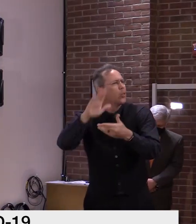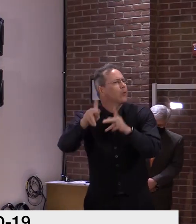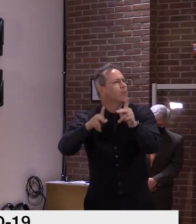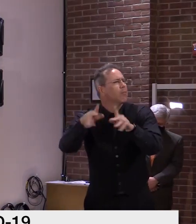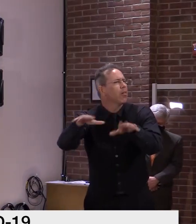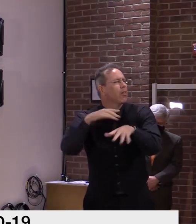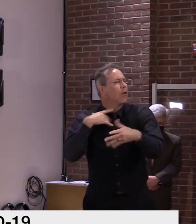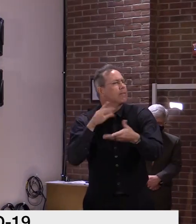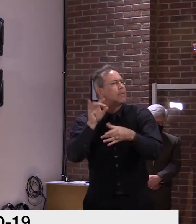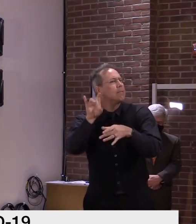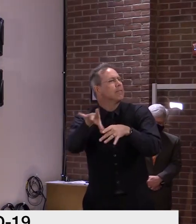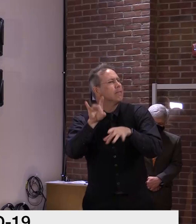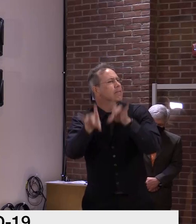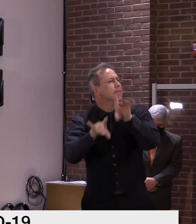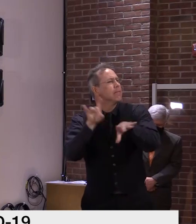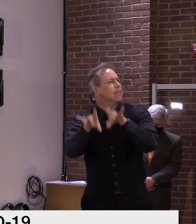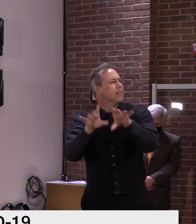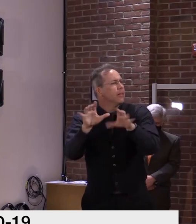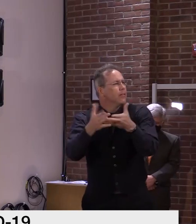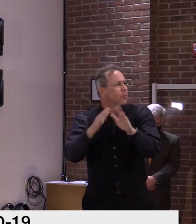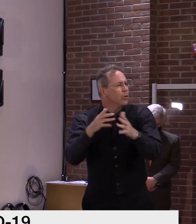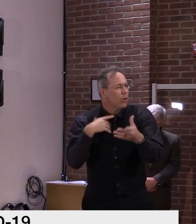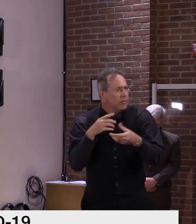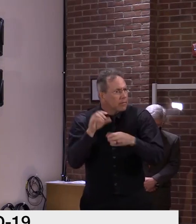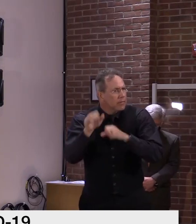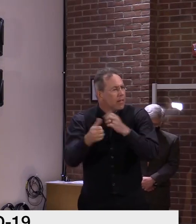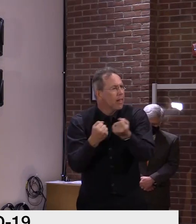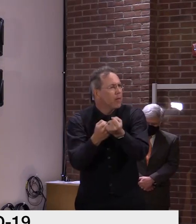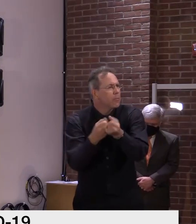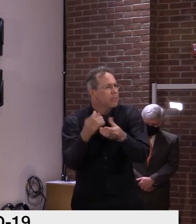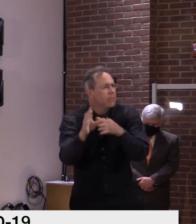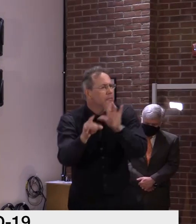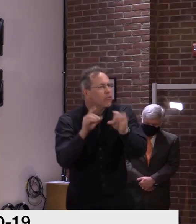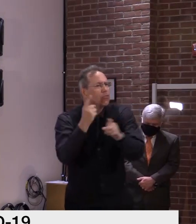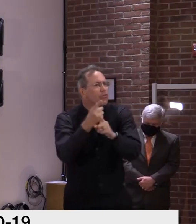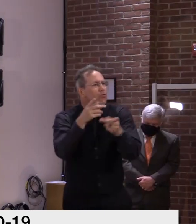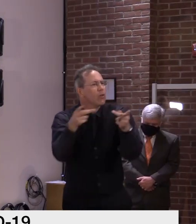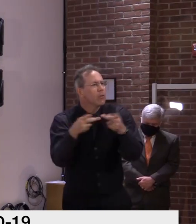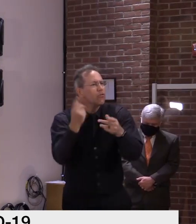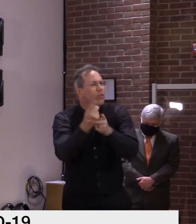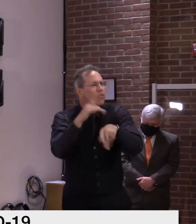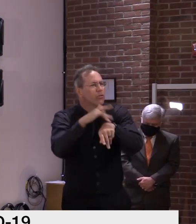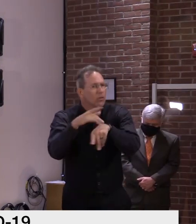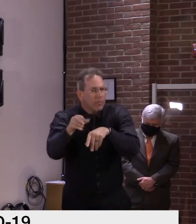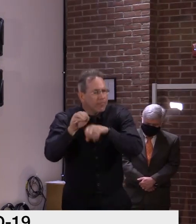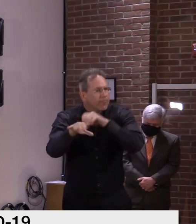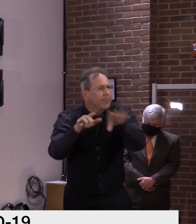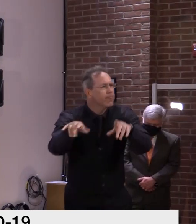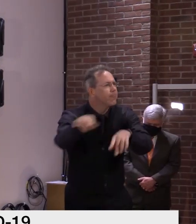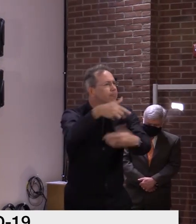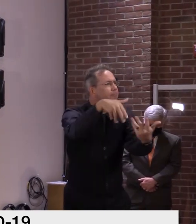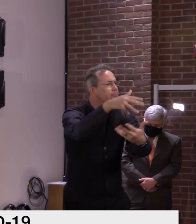community. And as you know from what we've talked about previously, there are abundant,